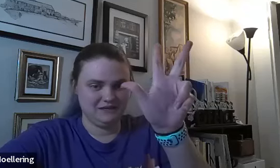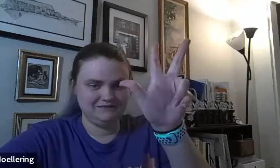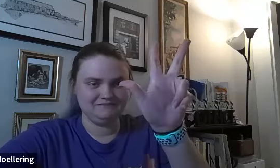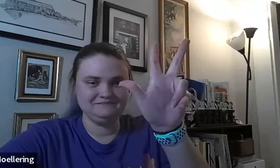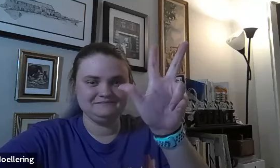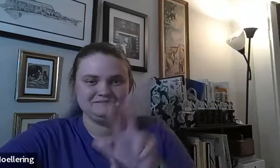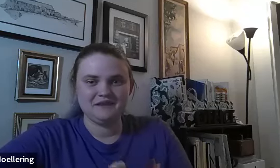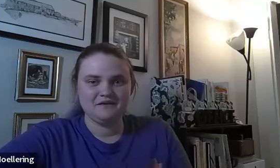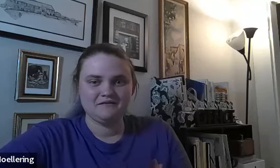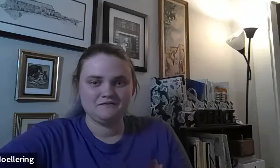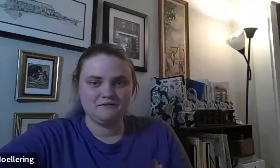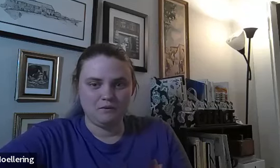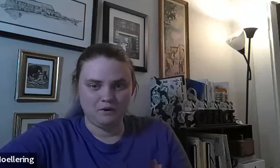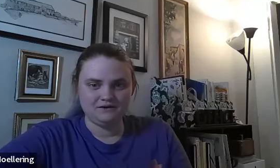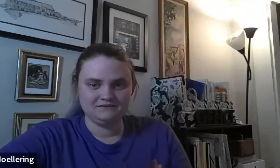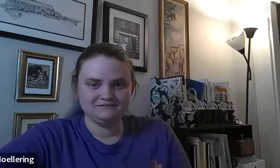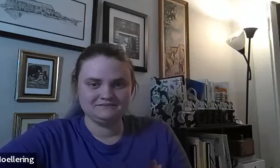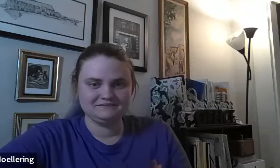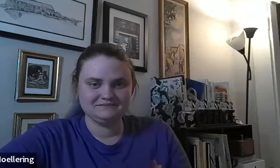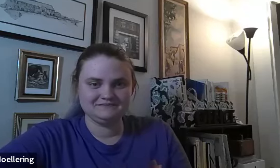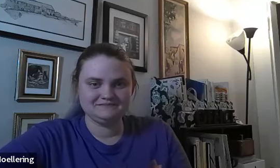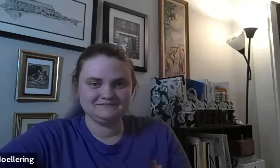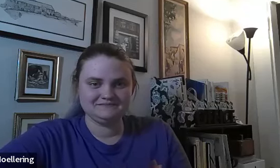3. 4,